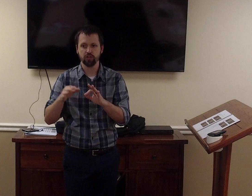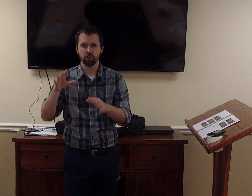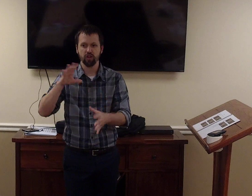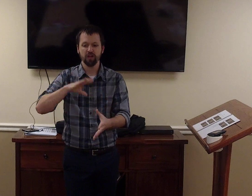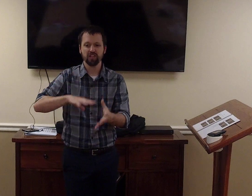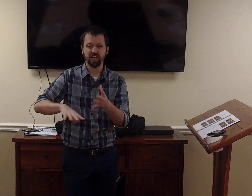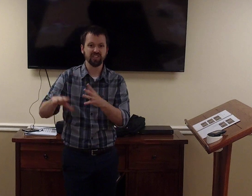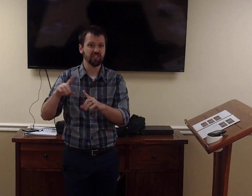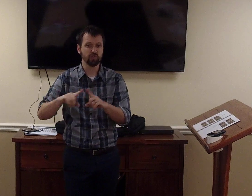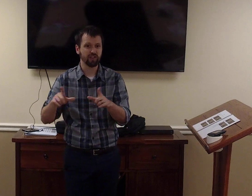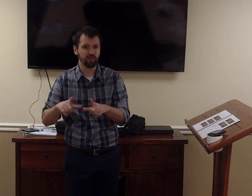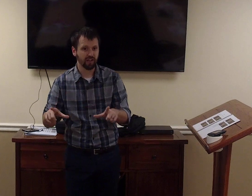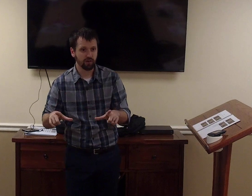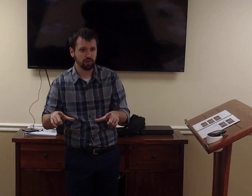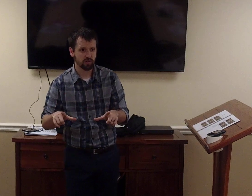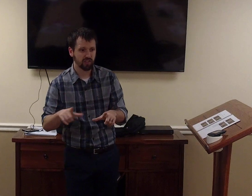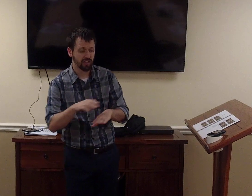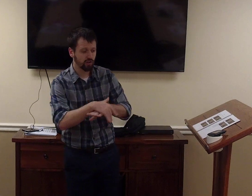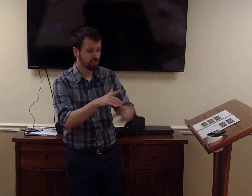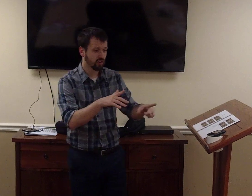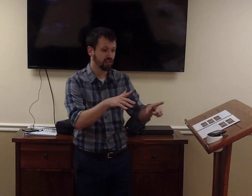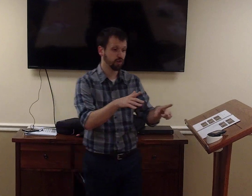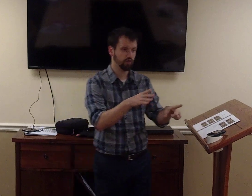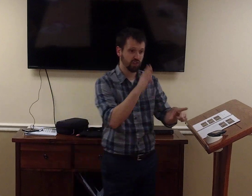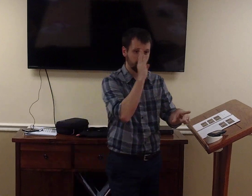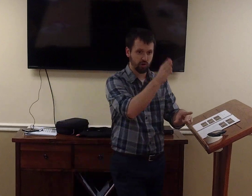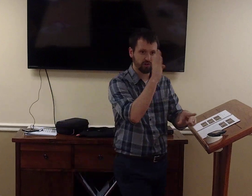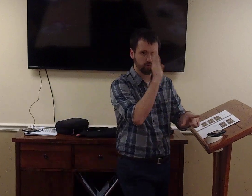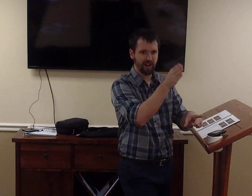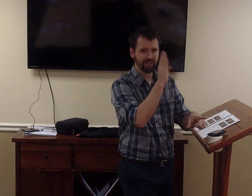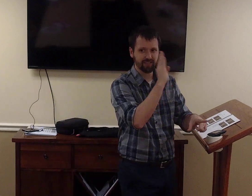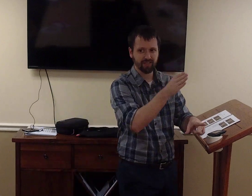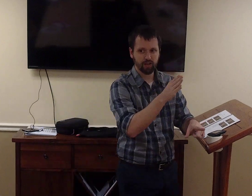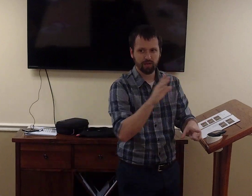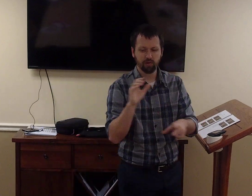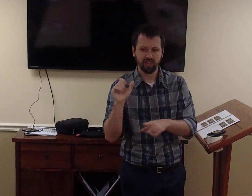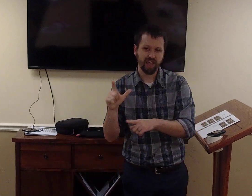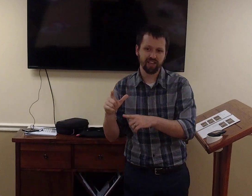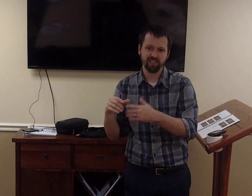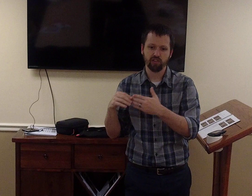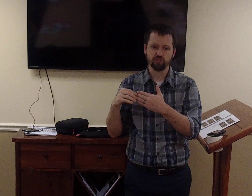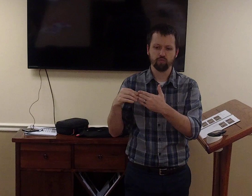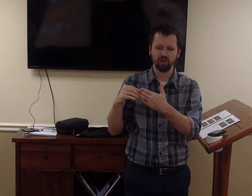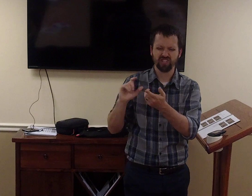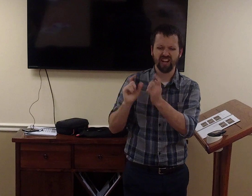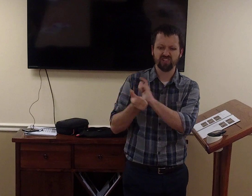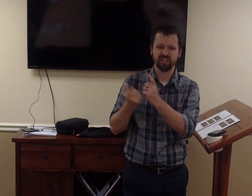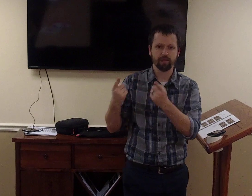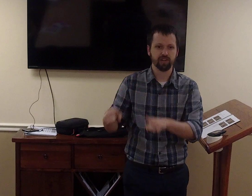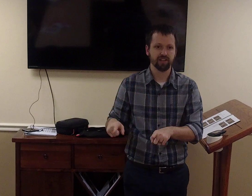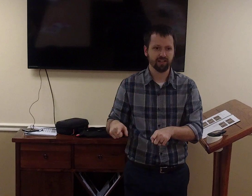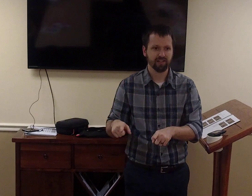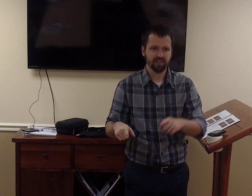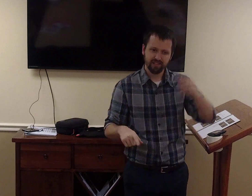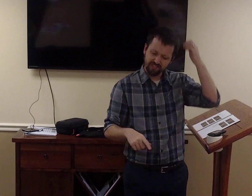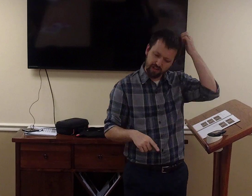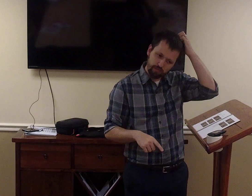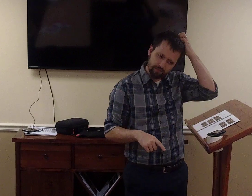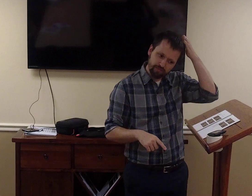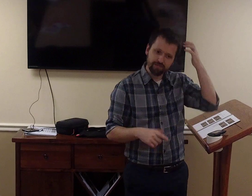you're changing it into a different language. With the English one, it's more direct. With the ASL, there's more changes happening. So